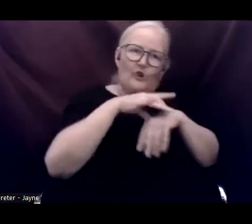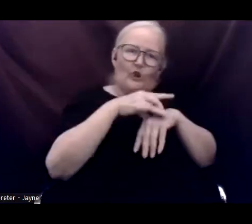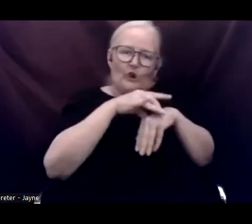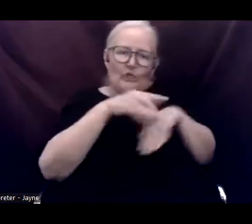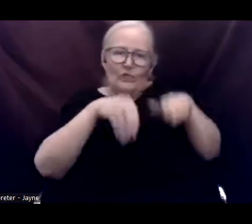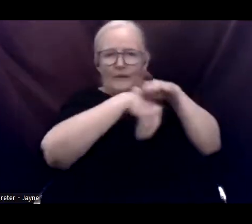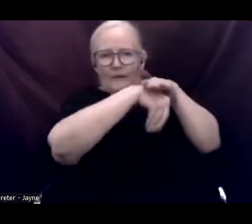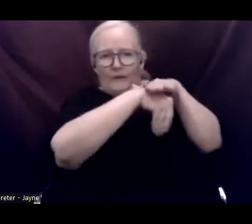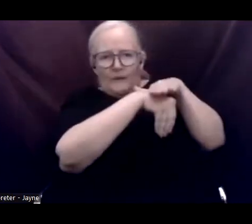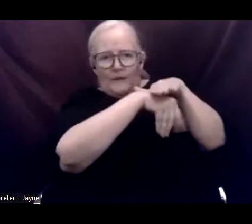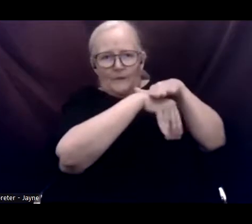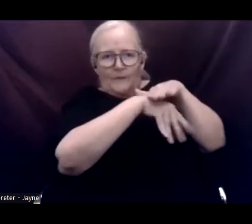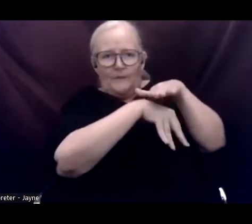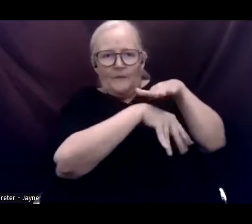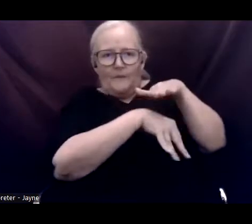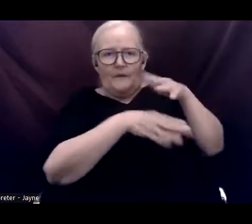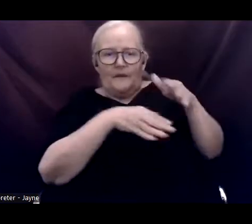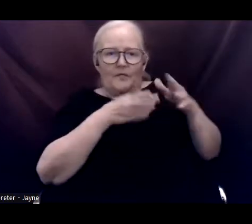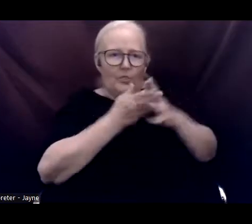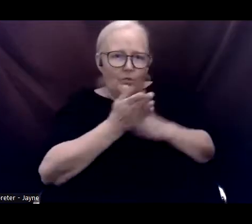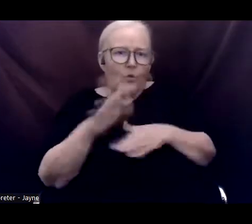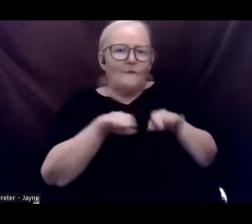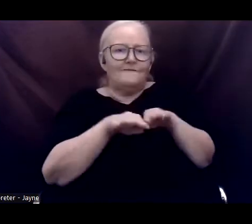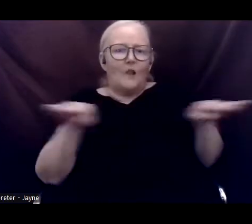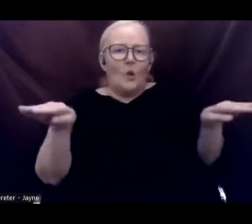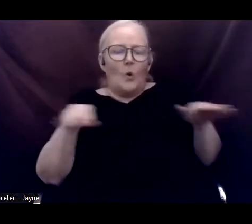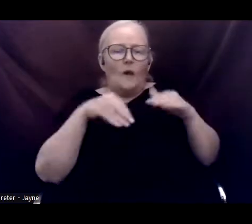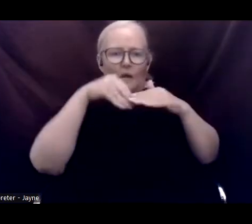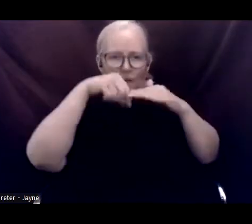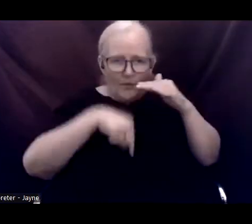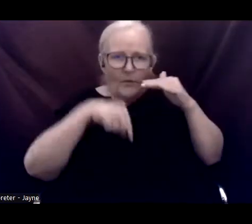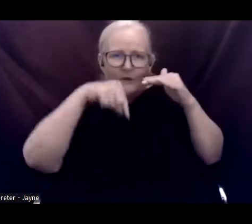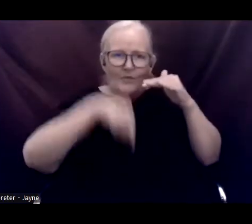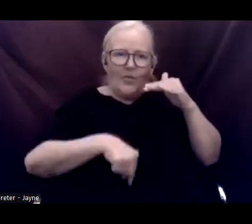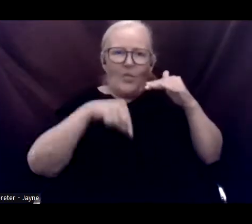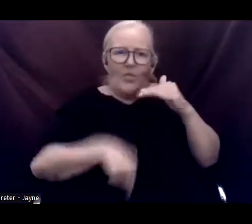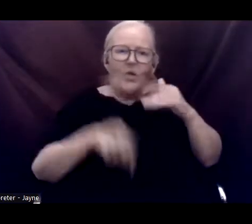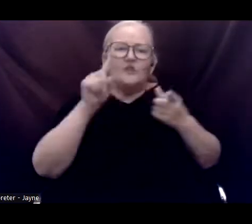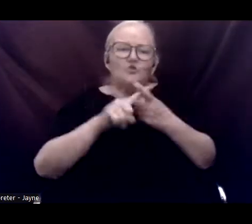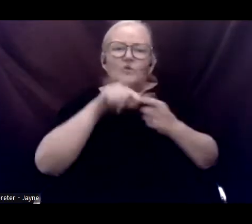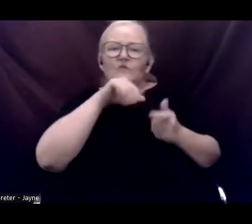through the floor and the foundation to the earth underneath.